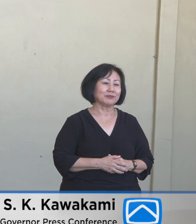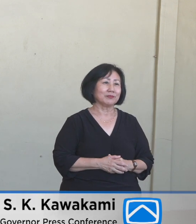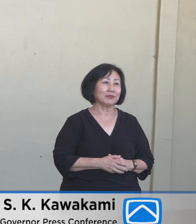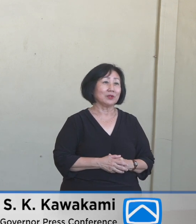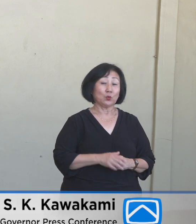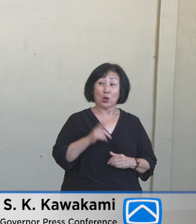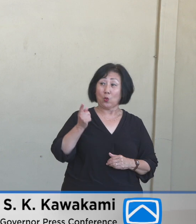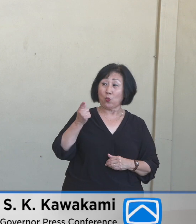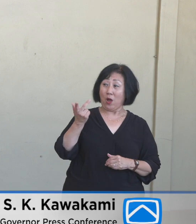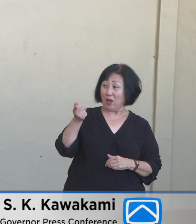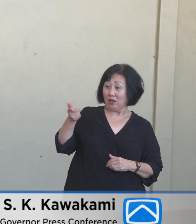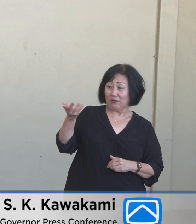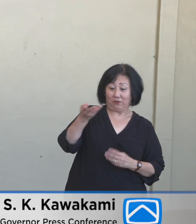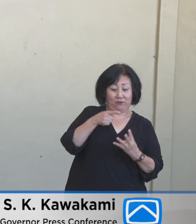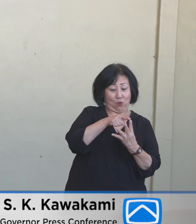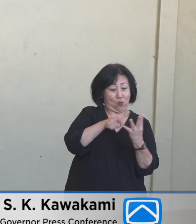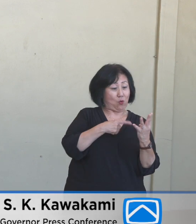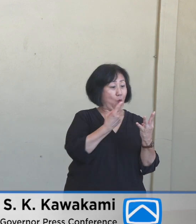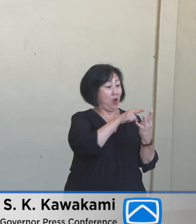one of us is hurting,